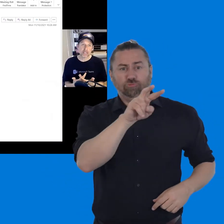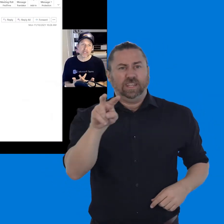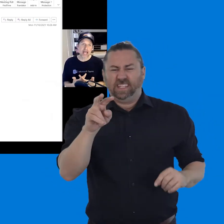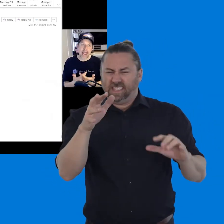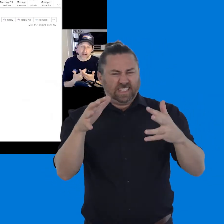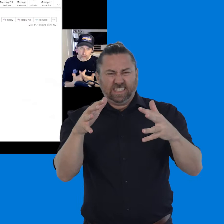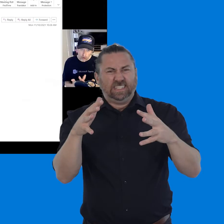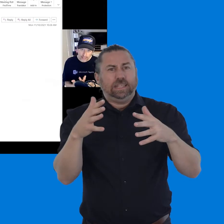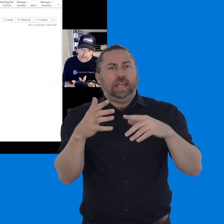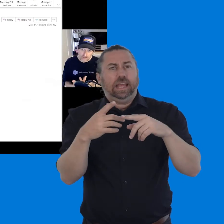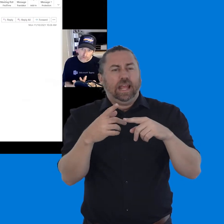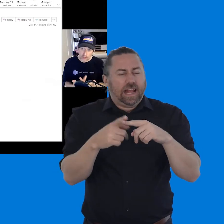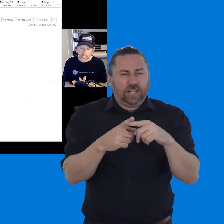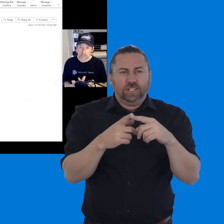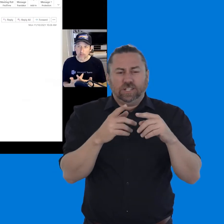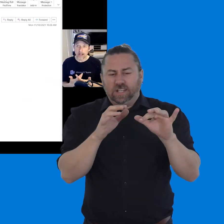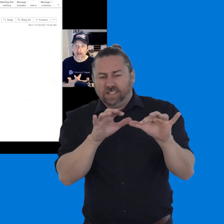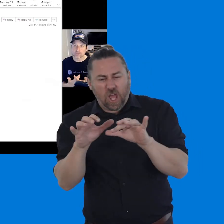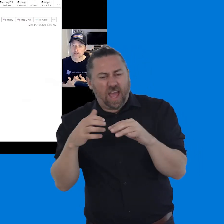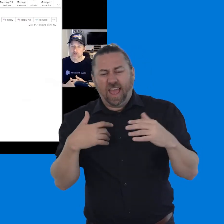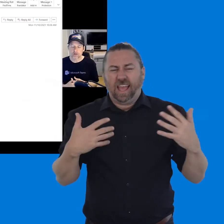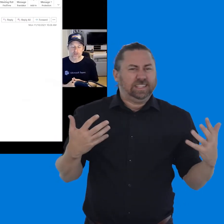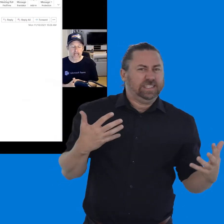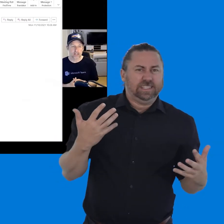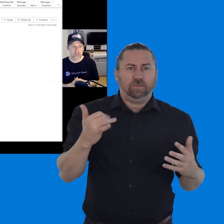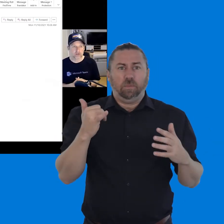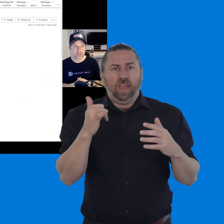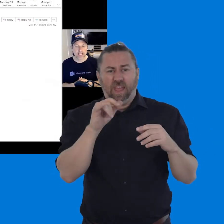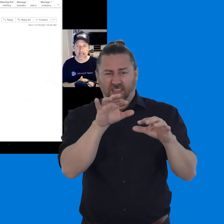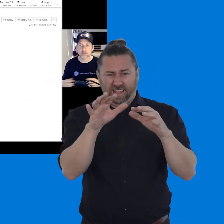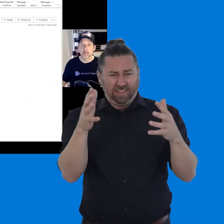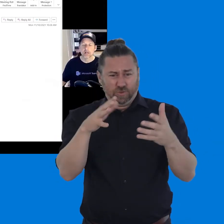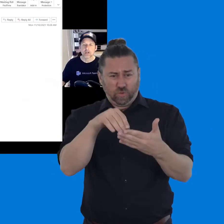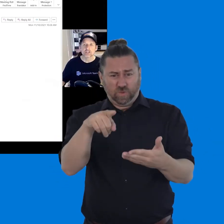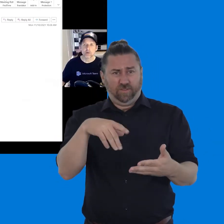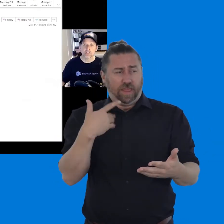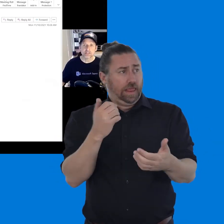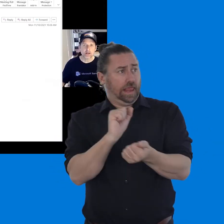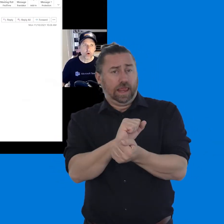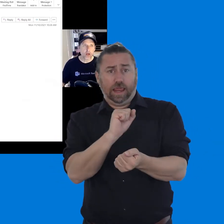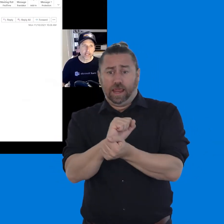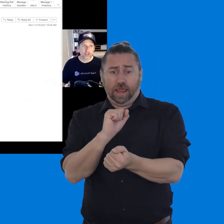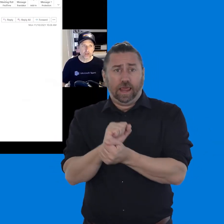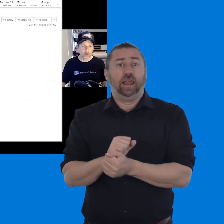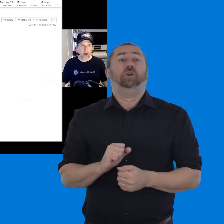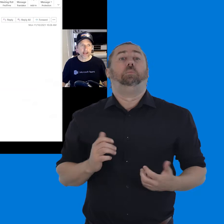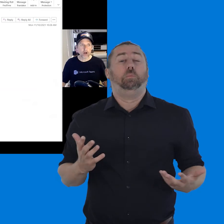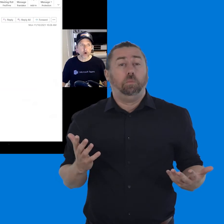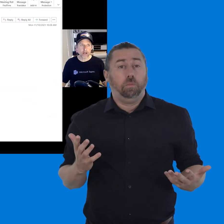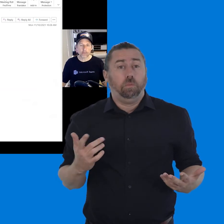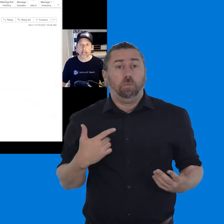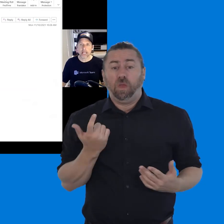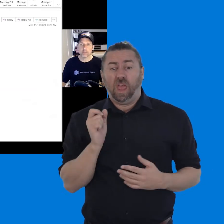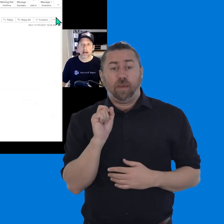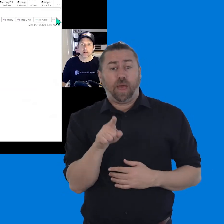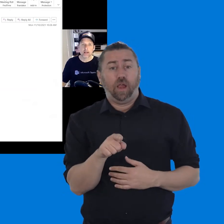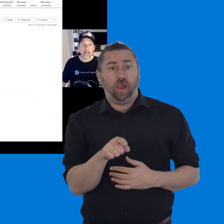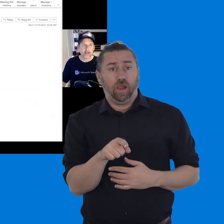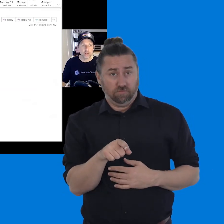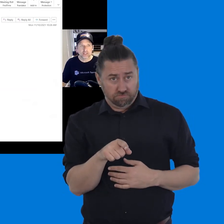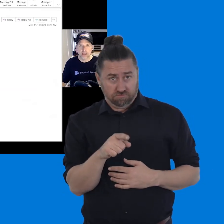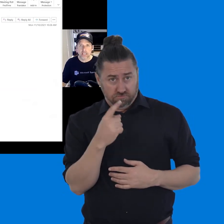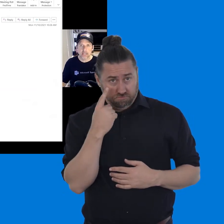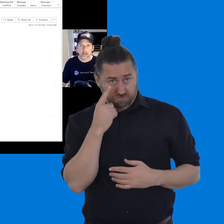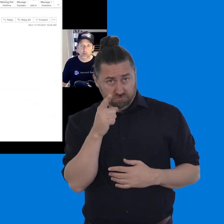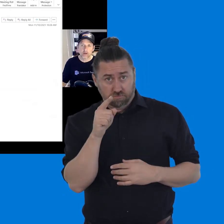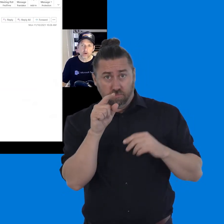inability to read and write. Okay, so I might have some sort of challenges with text. So instead, what I can do is I can open up my email,